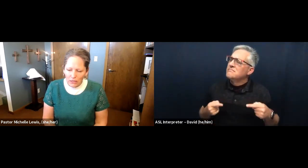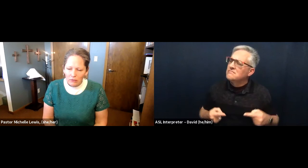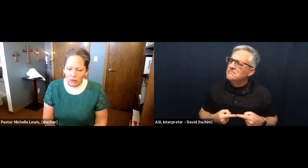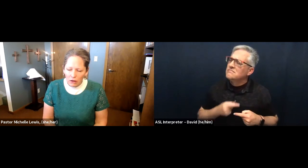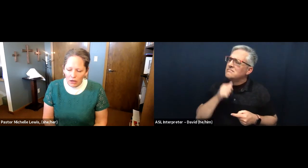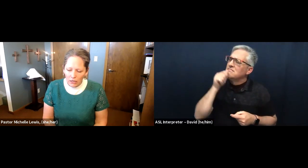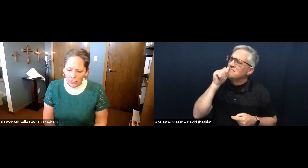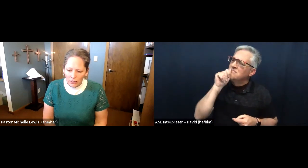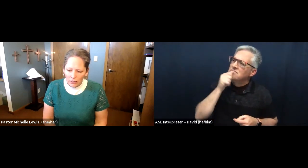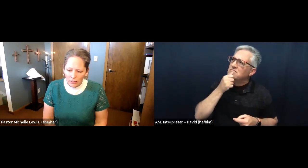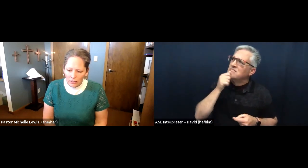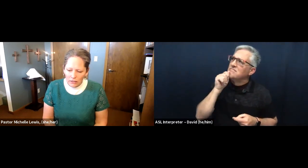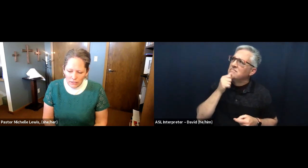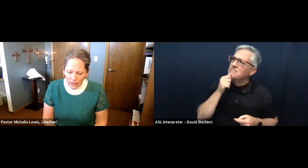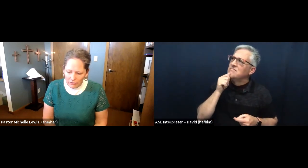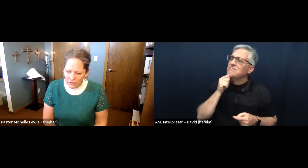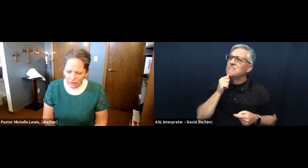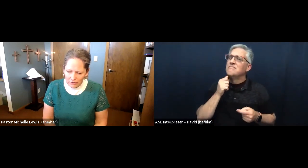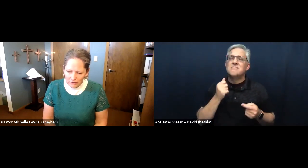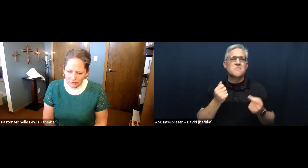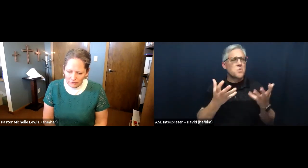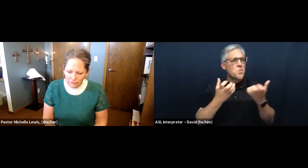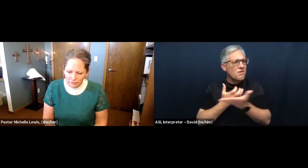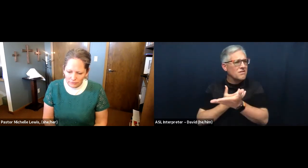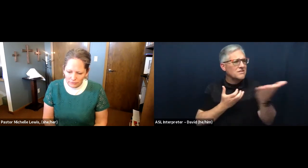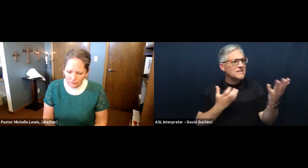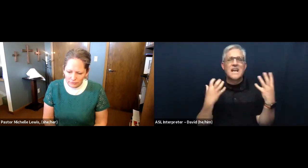we long to have healed.